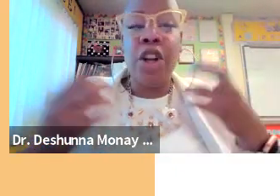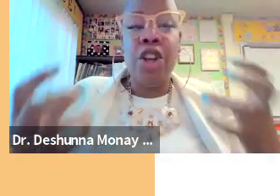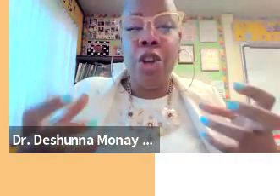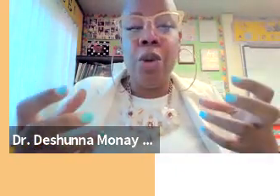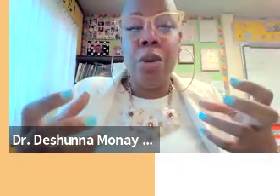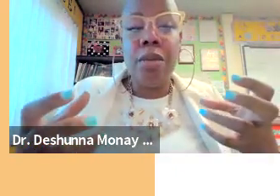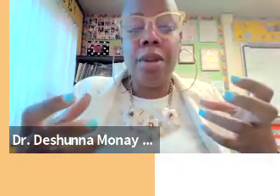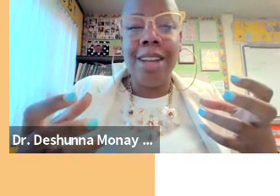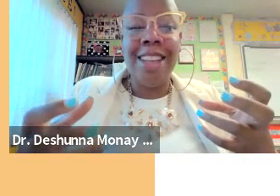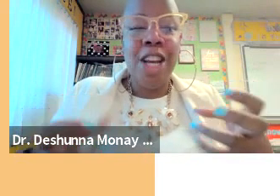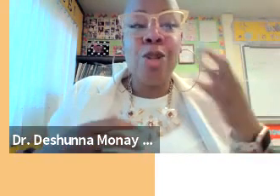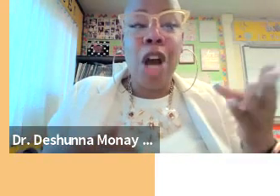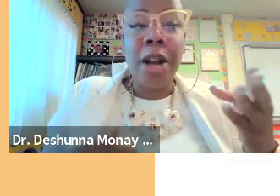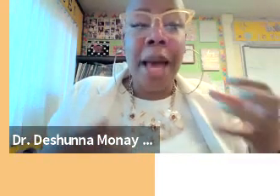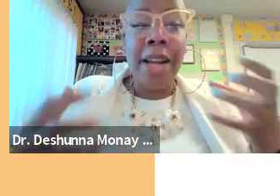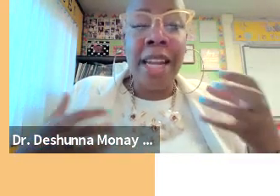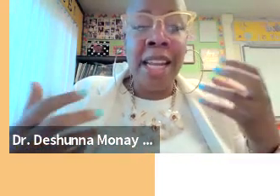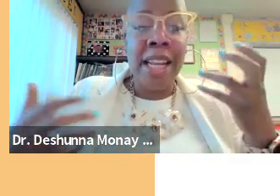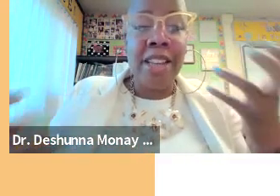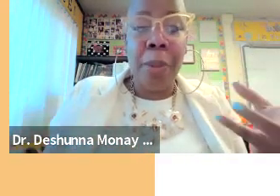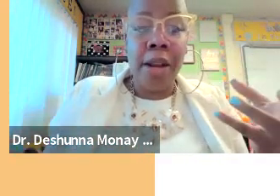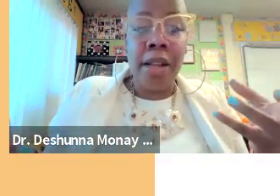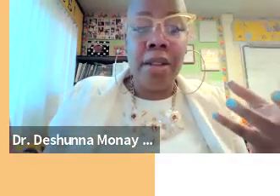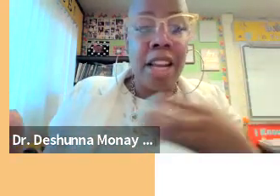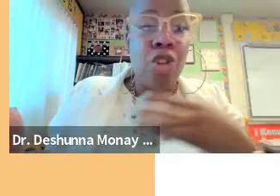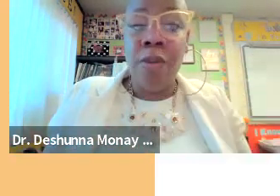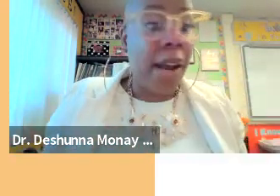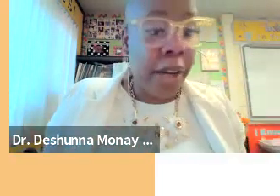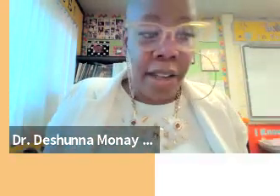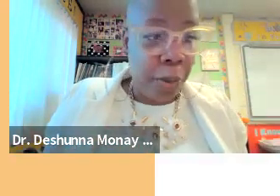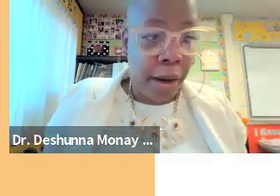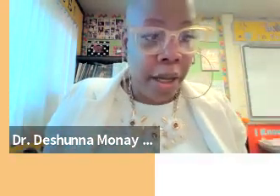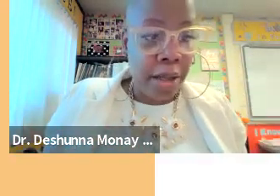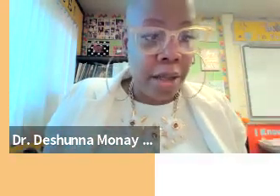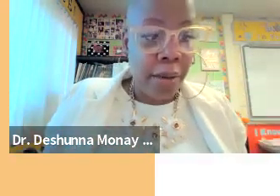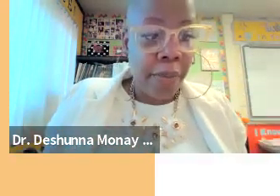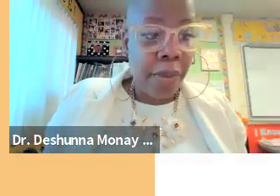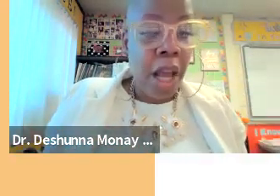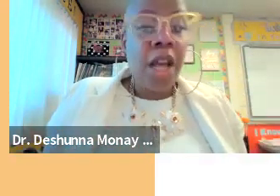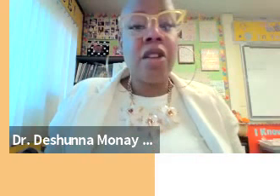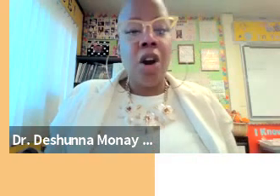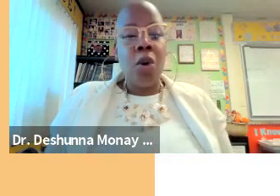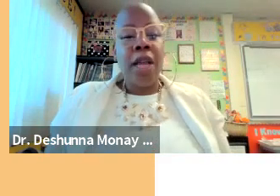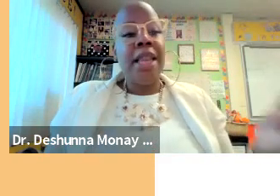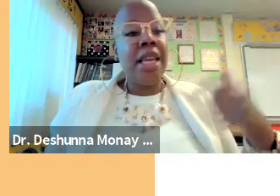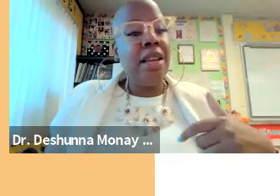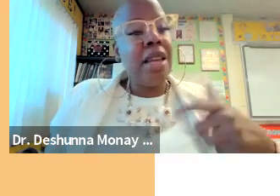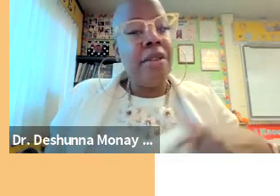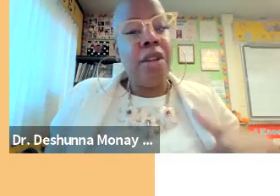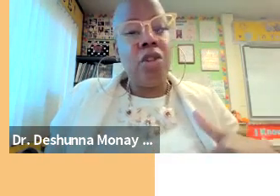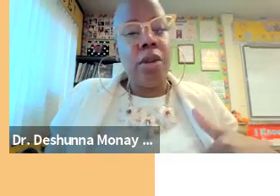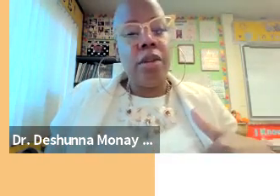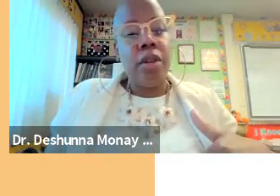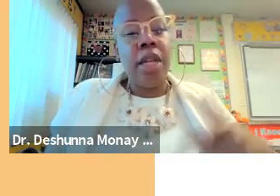hard for you to talk about an experience that you've never experienced. So